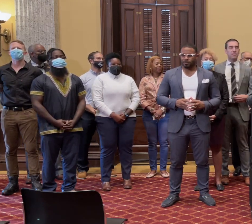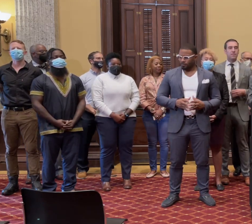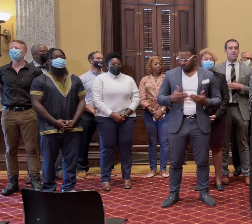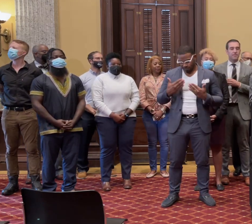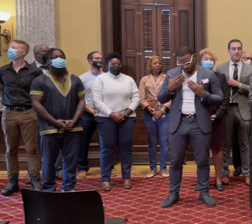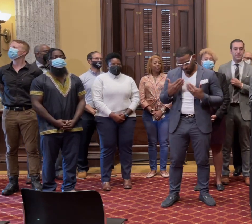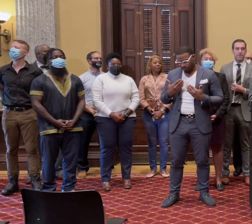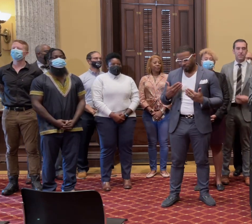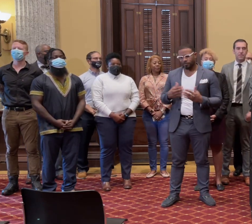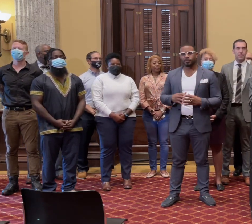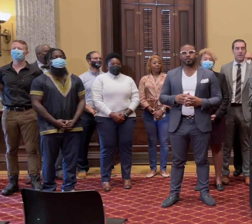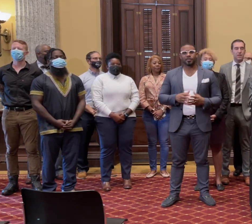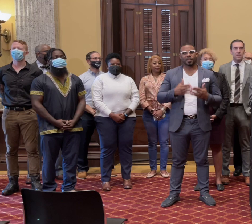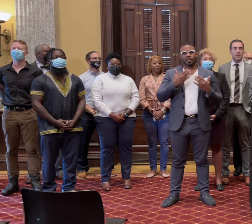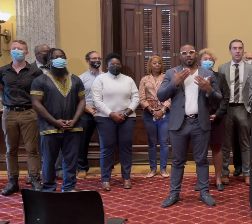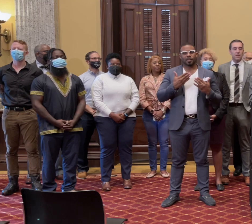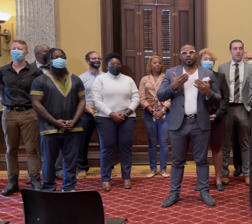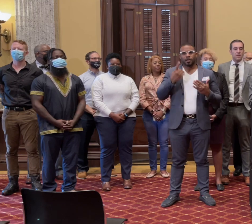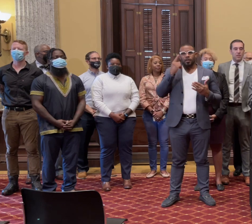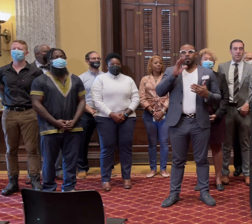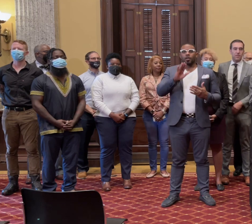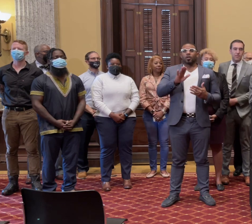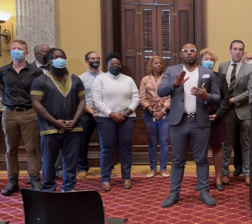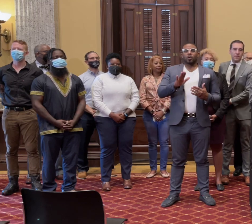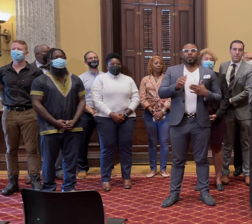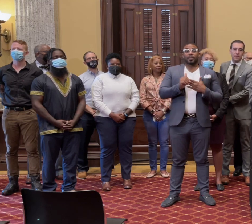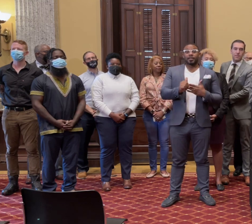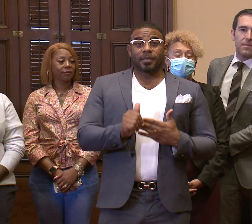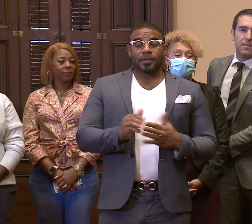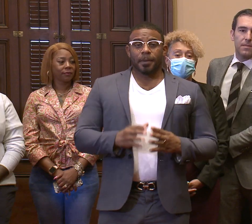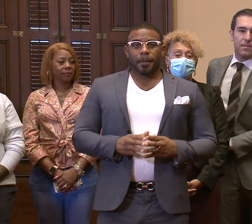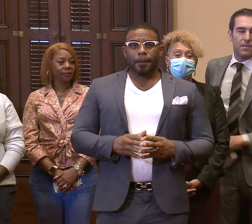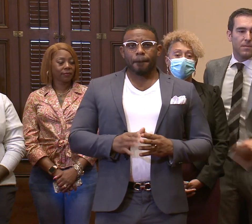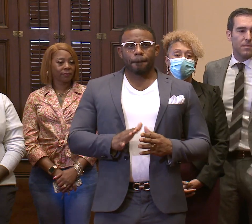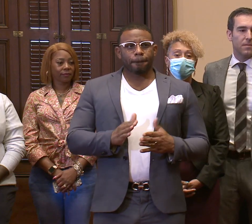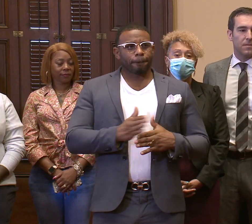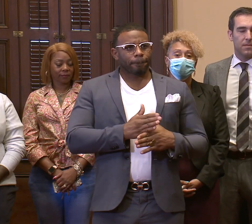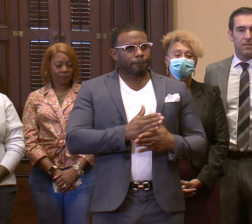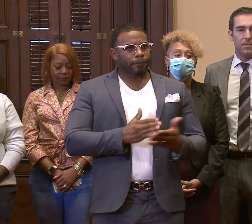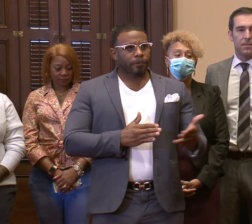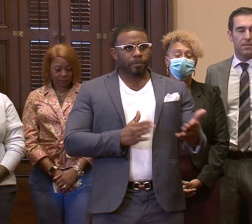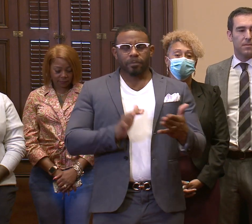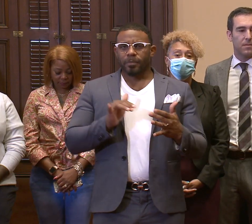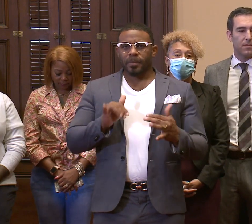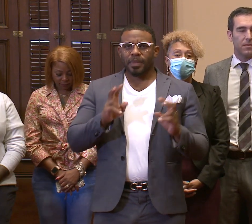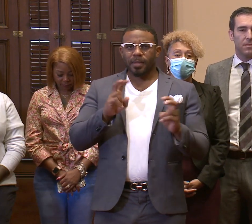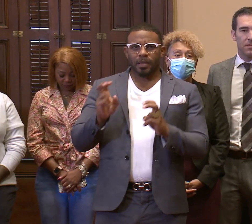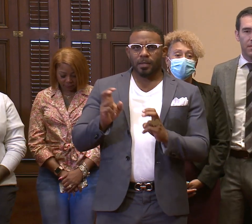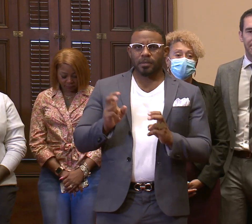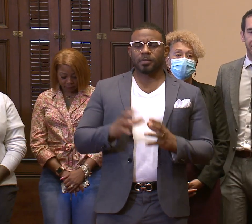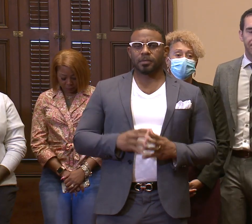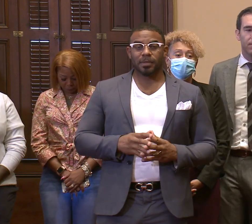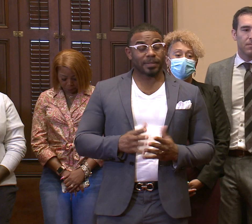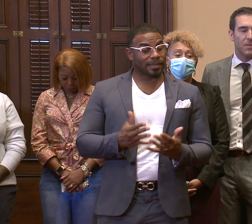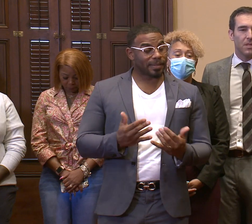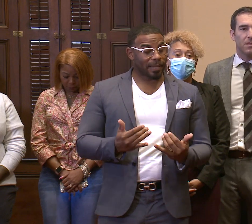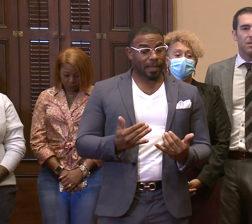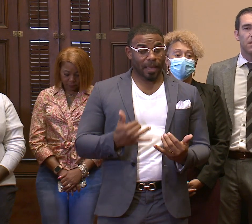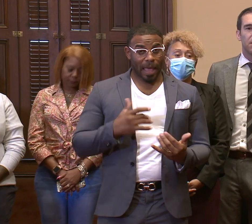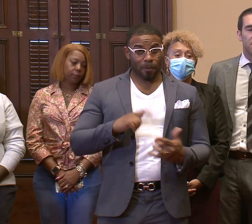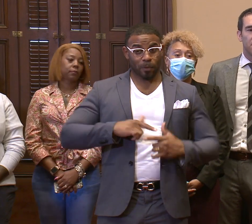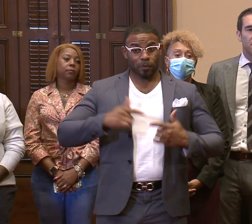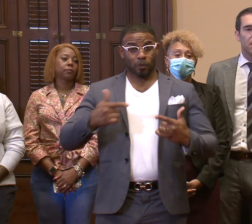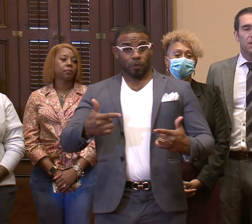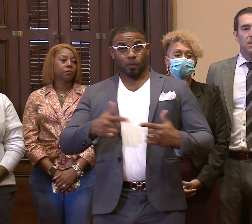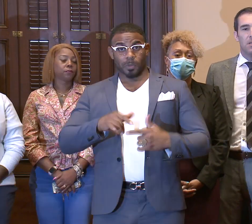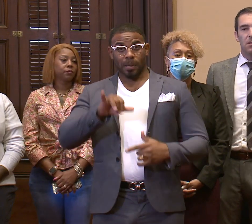Thank you, Mr. Councilman, and thank you for your leadership and your partnership on this issue and so many others. Now, I will turn it